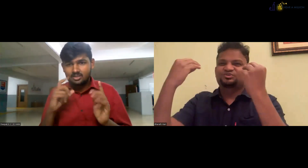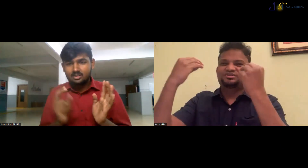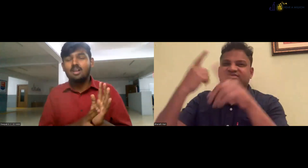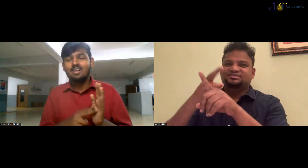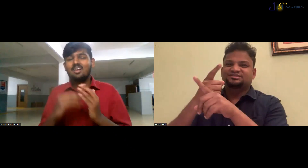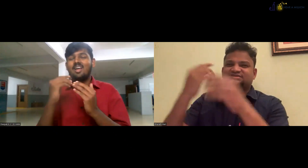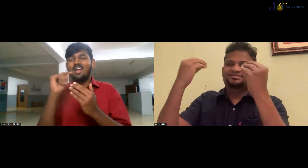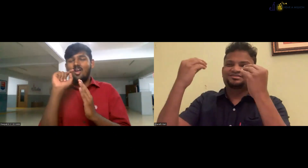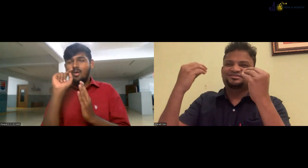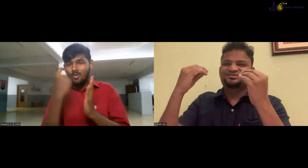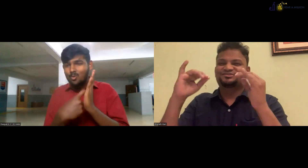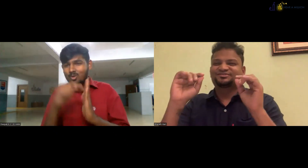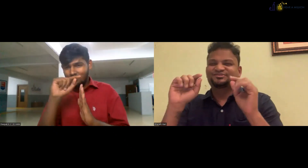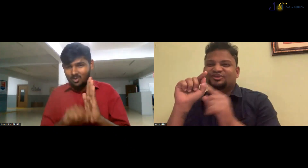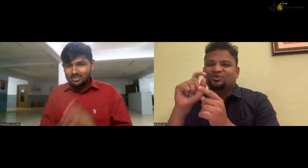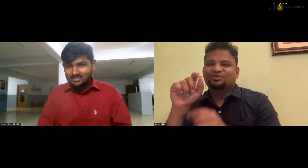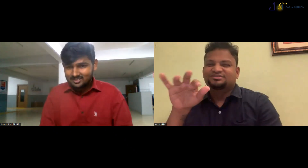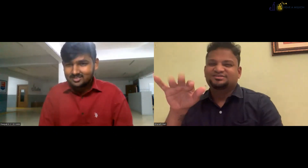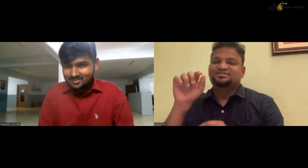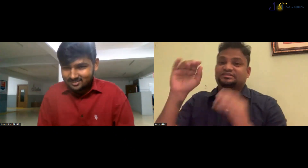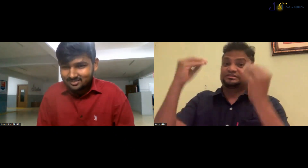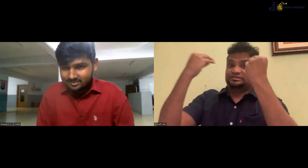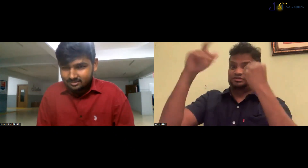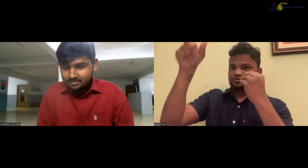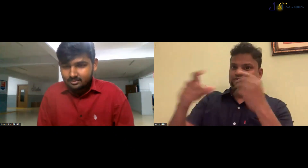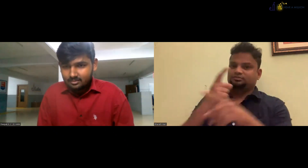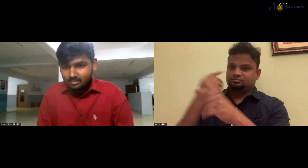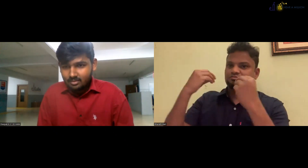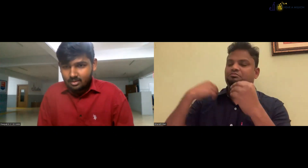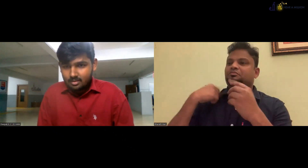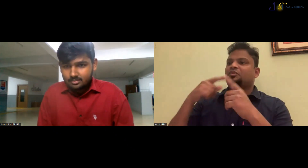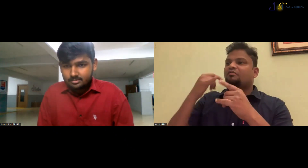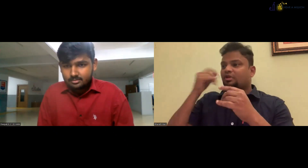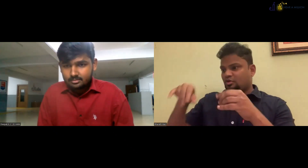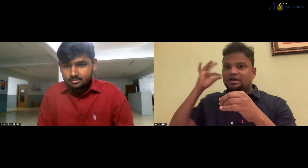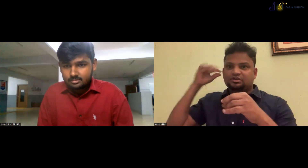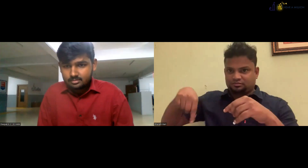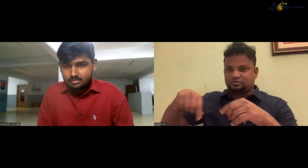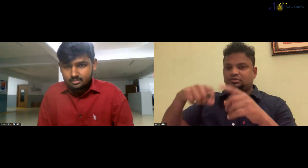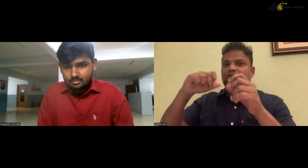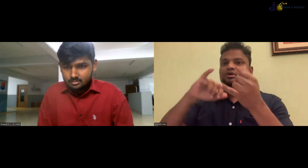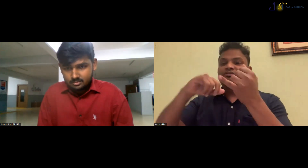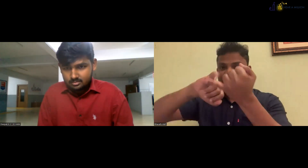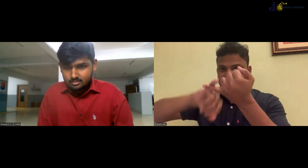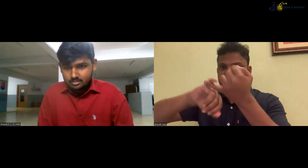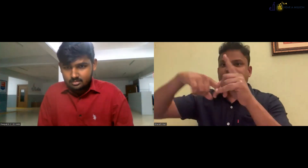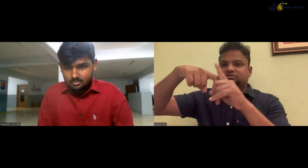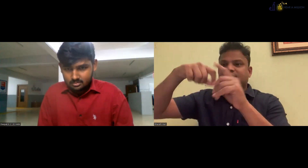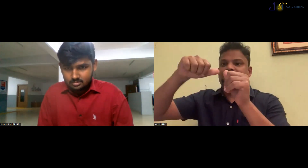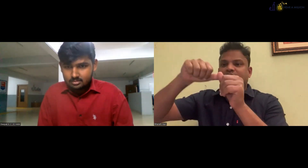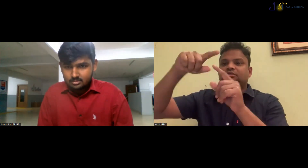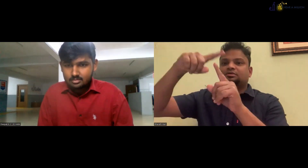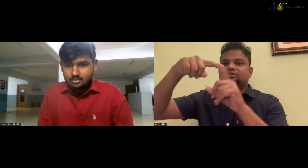spell it slowly. So there is also instructor who told me that how we can, I mean, talk, connect with the